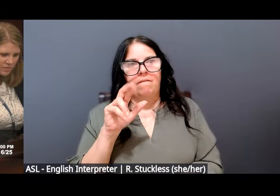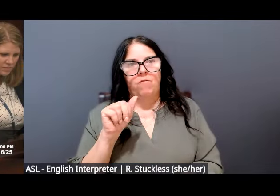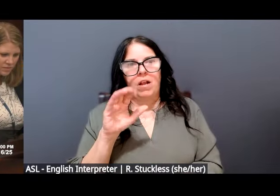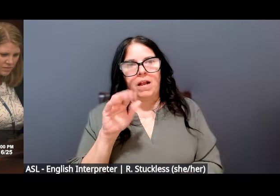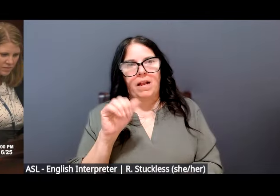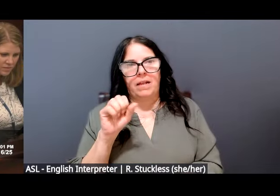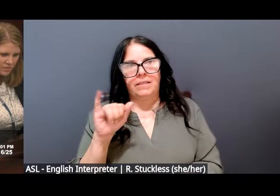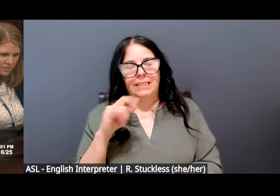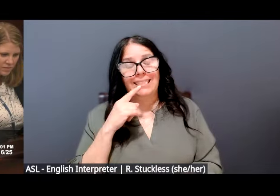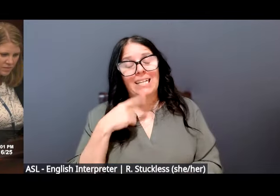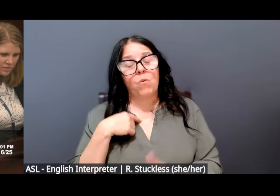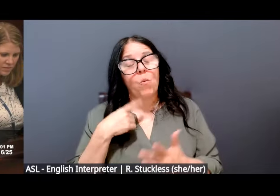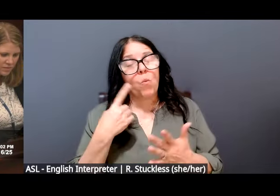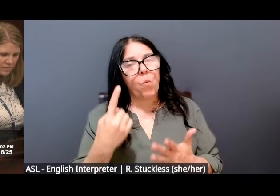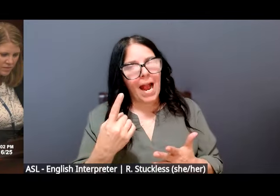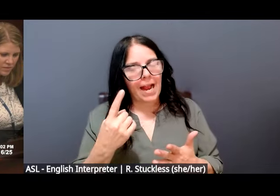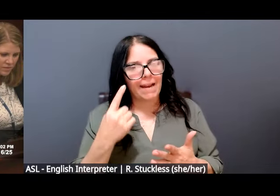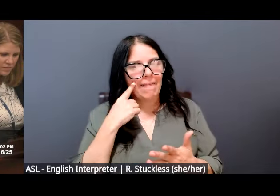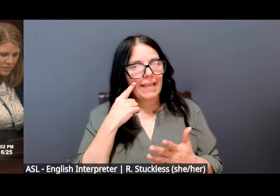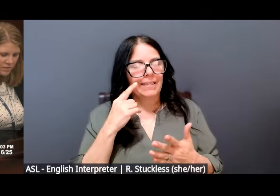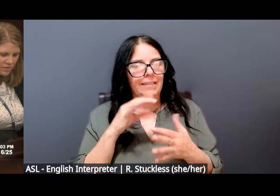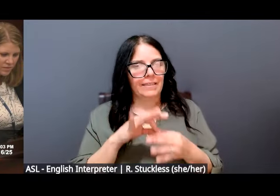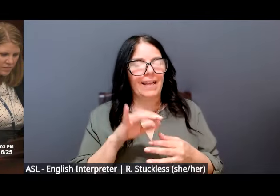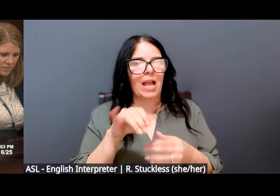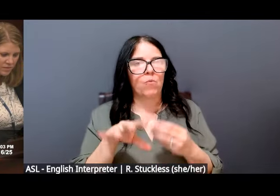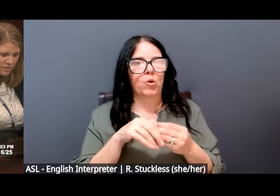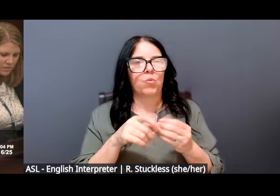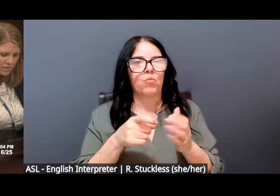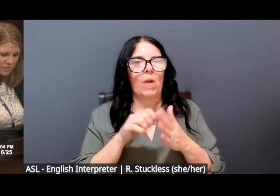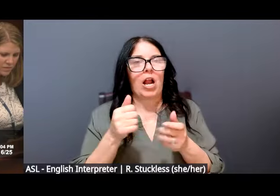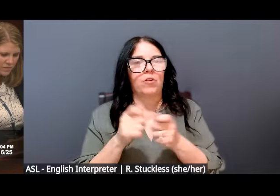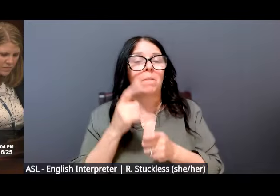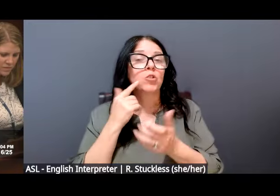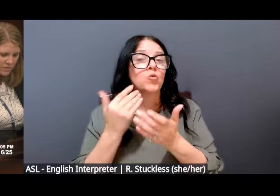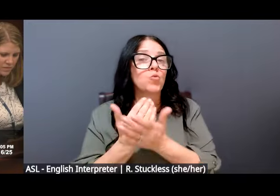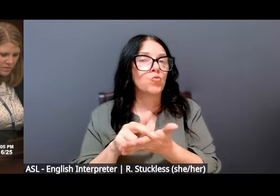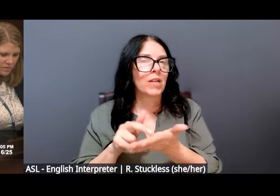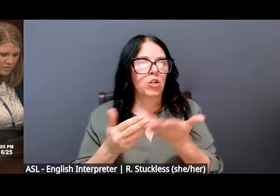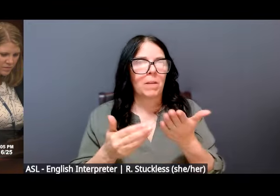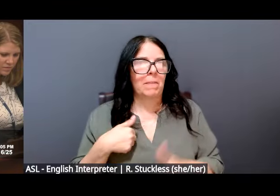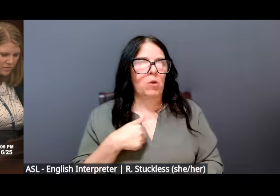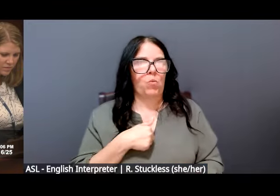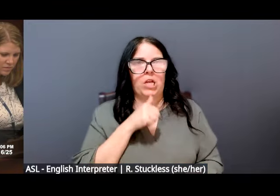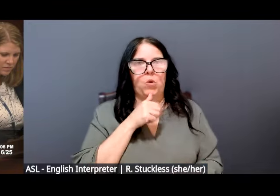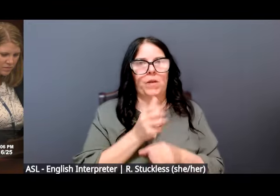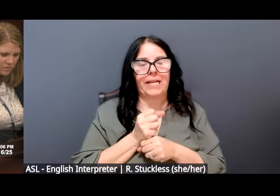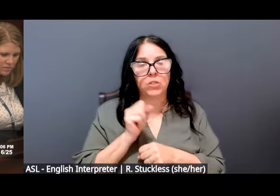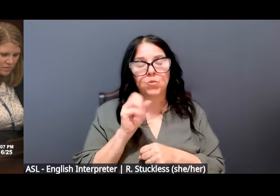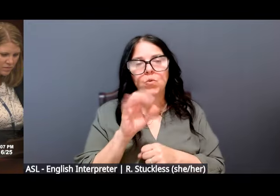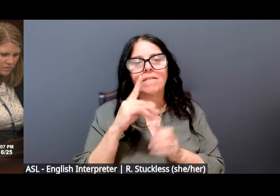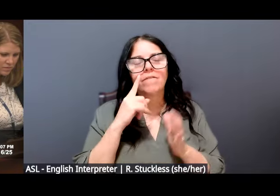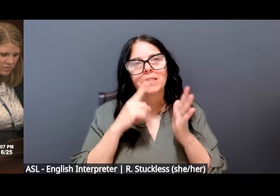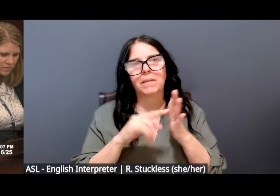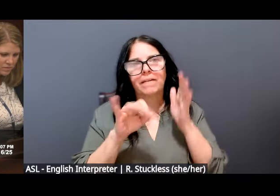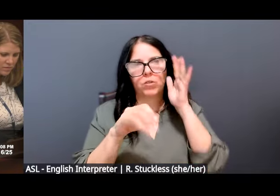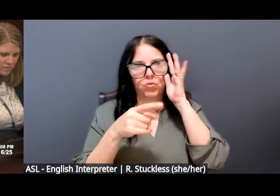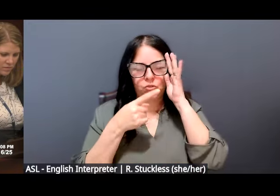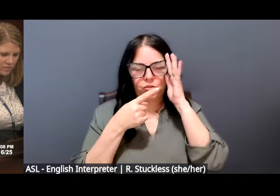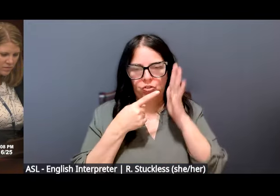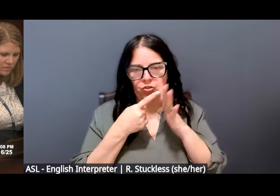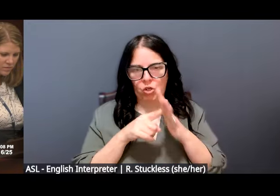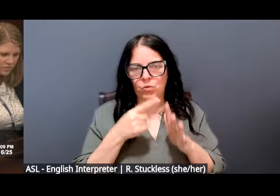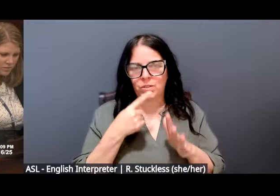well, because for new registrations, those may not come to us. And so if you're starting off that sentence to say requires